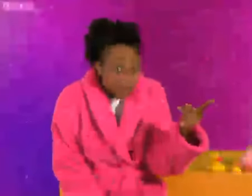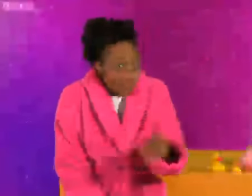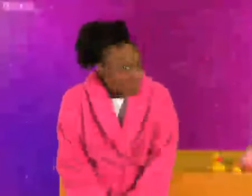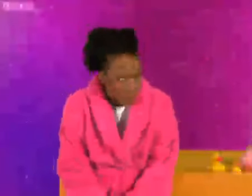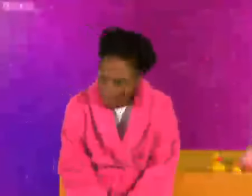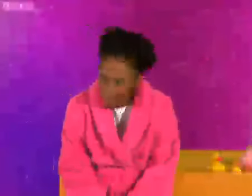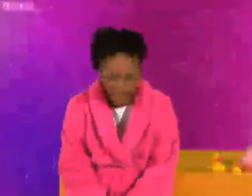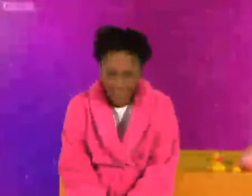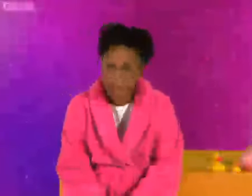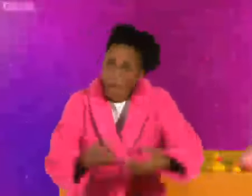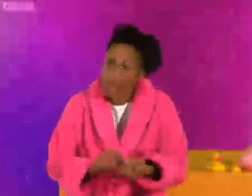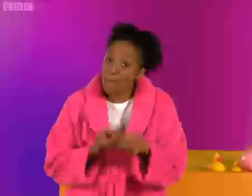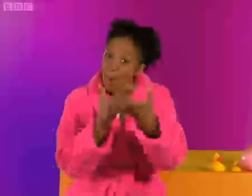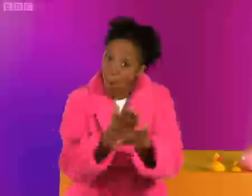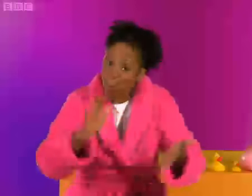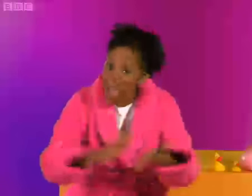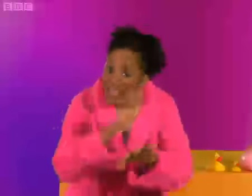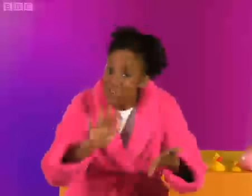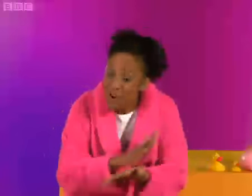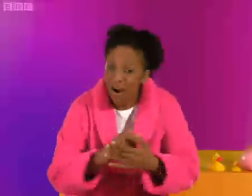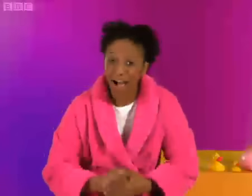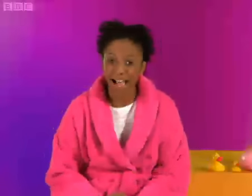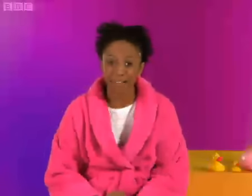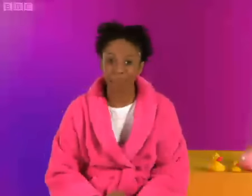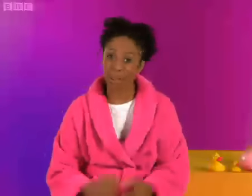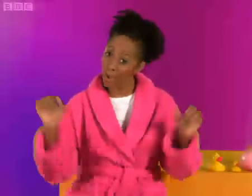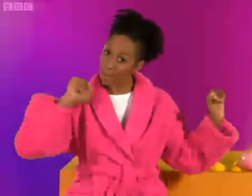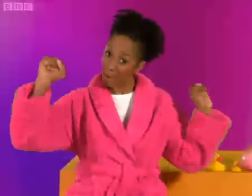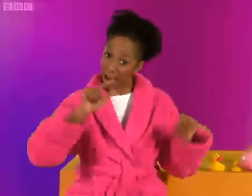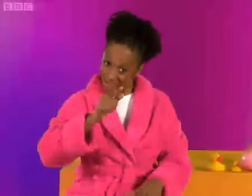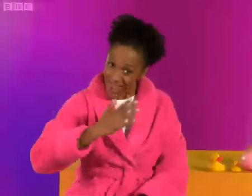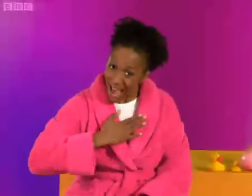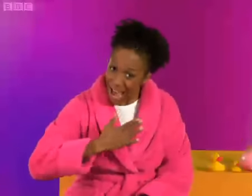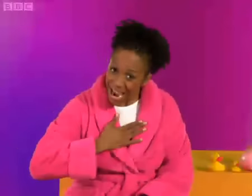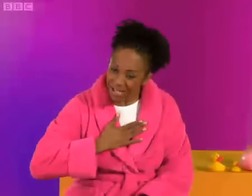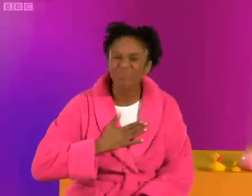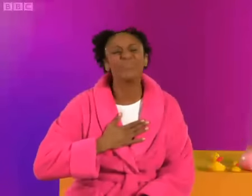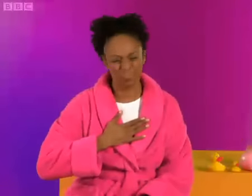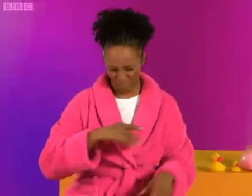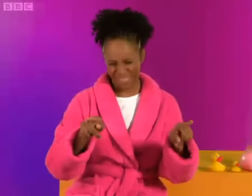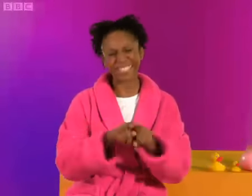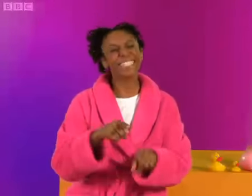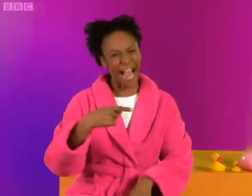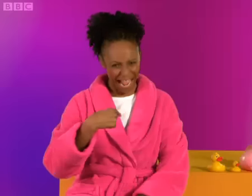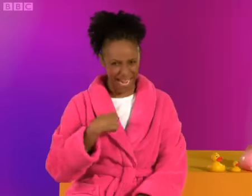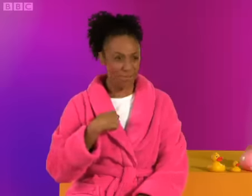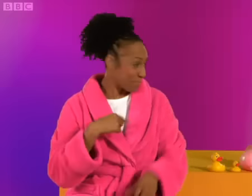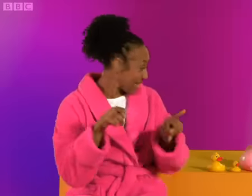That was funny. Did you enjoy the poem? Do you like bath time? Me too. And you